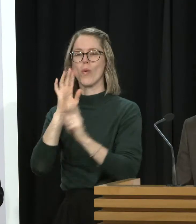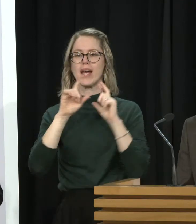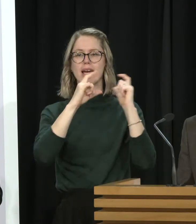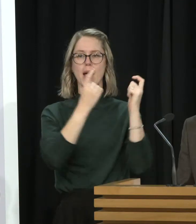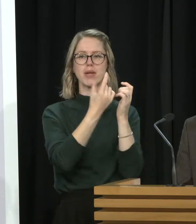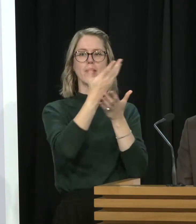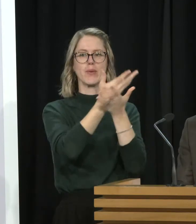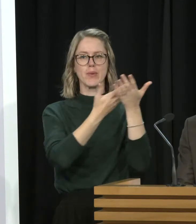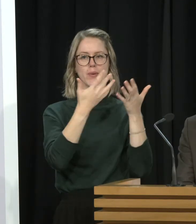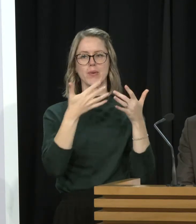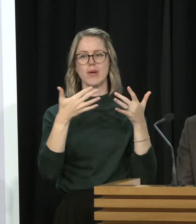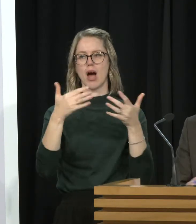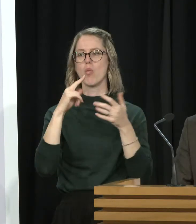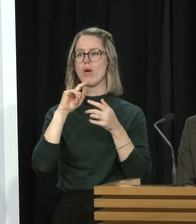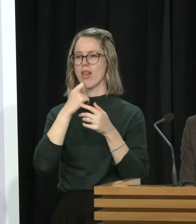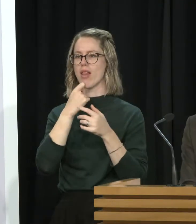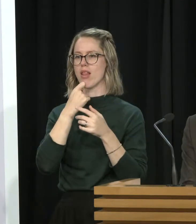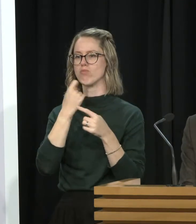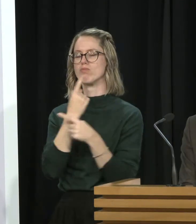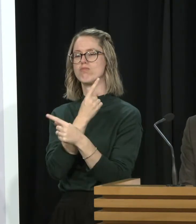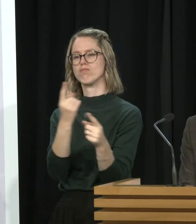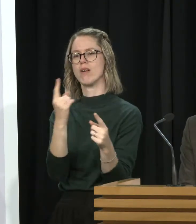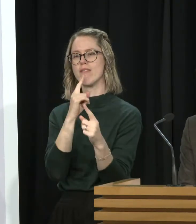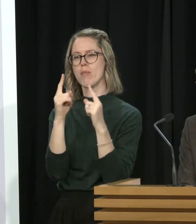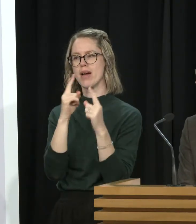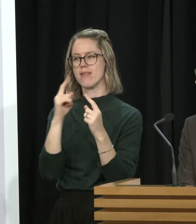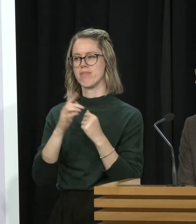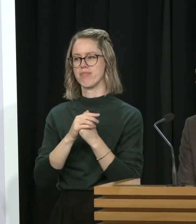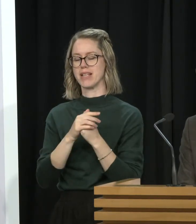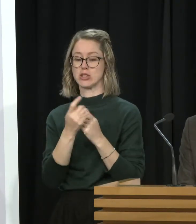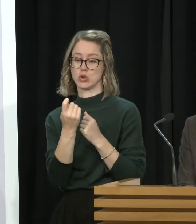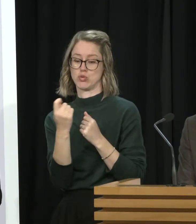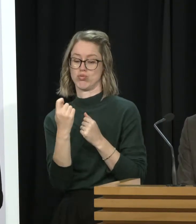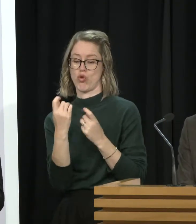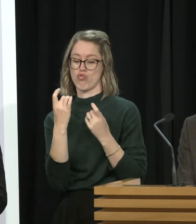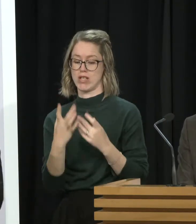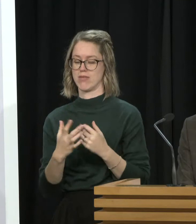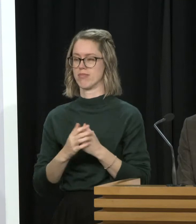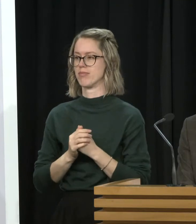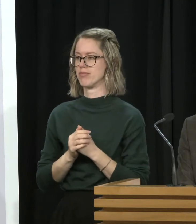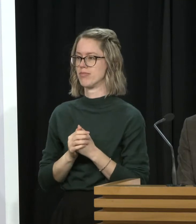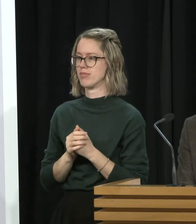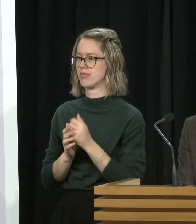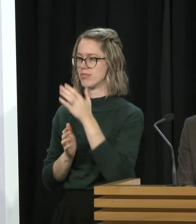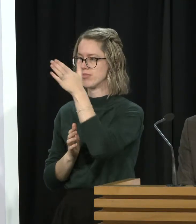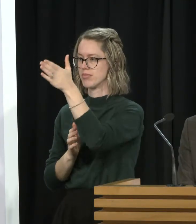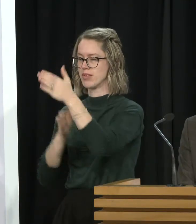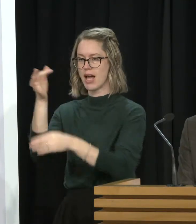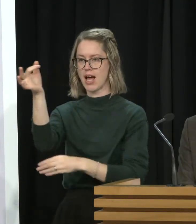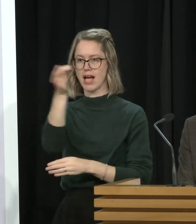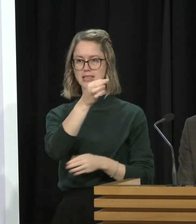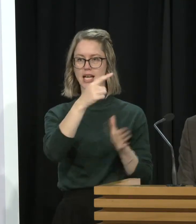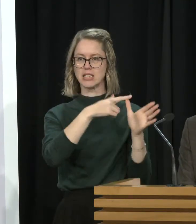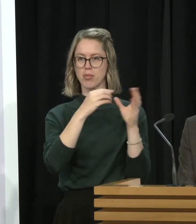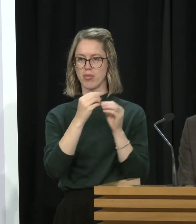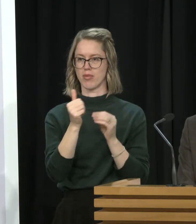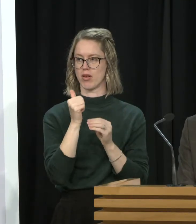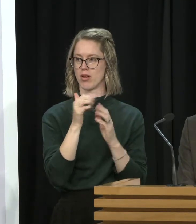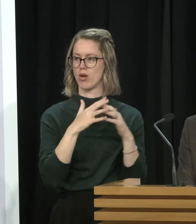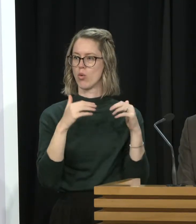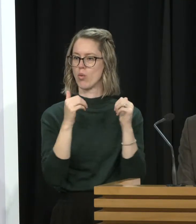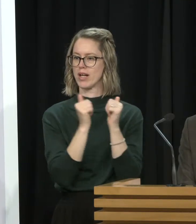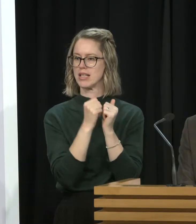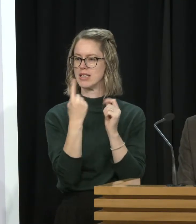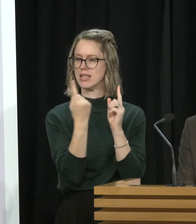has made the decisions, I'll work through the detail of that. It's not far off now. Joe. Dr. Bloomfield, at the weekend, Mark